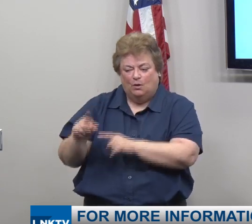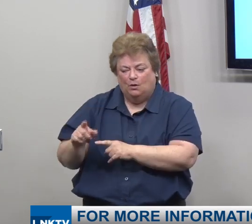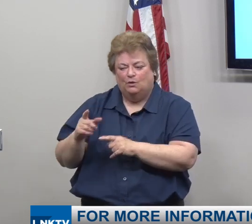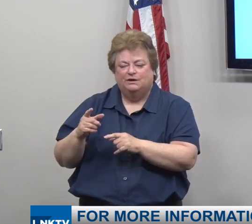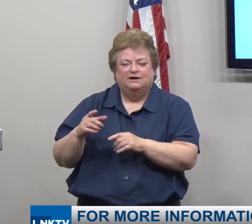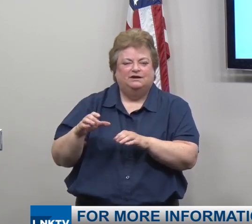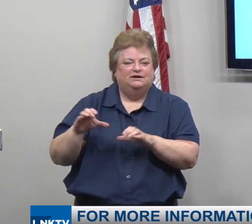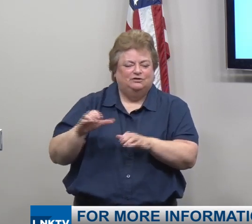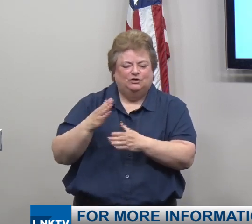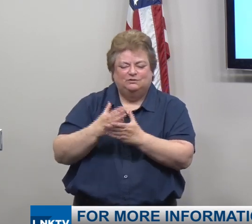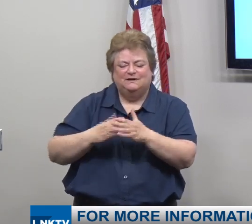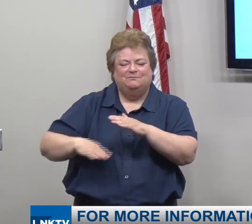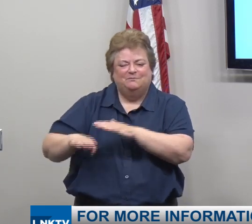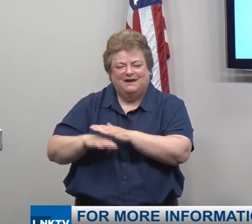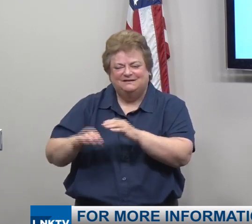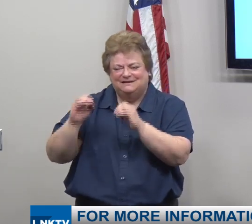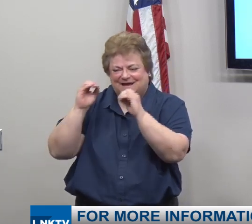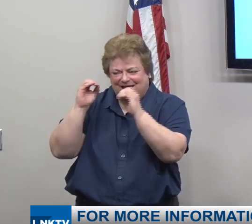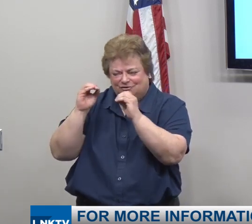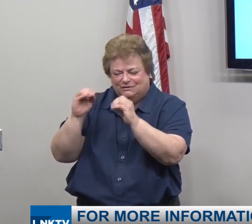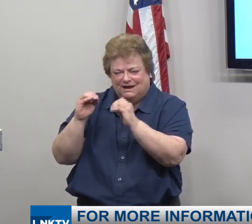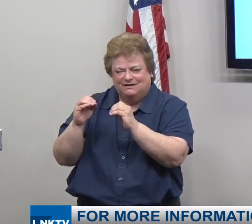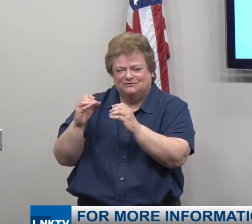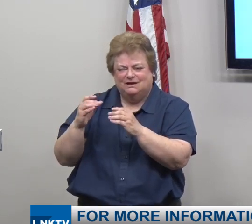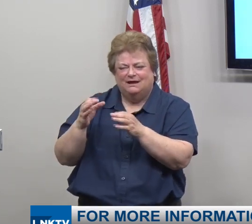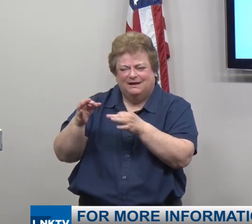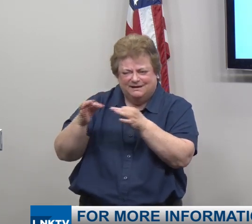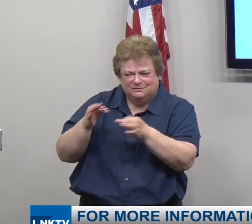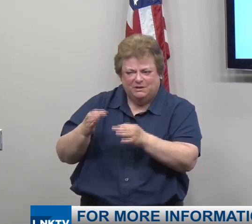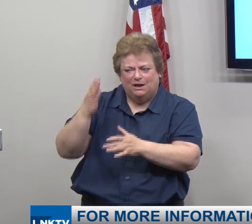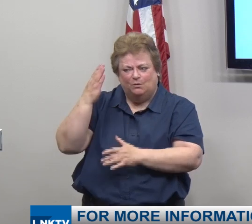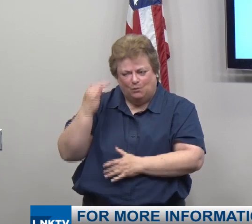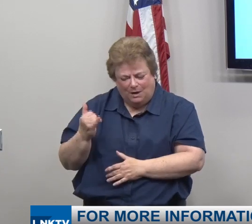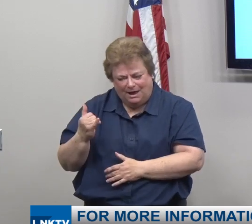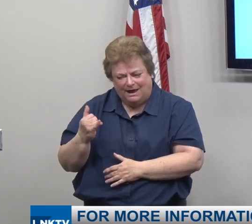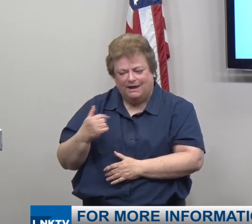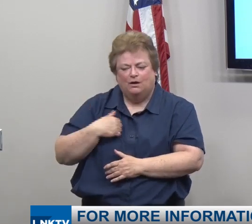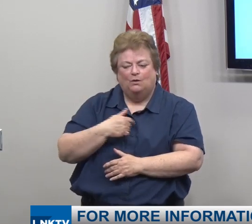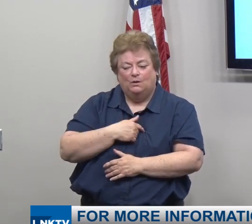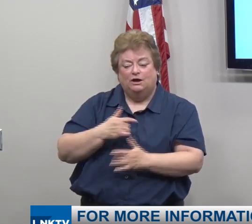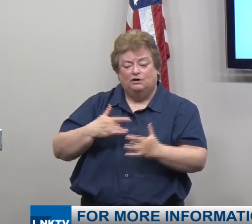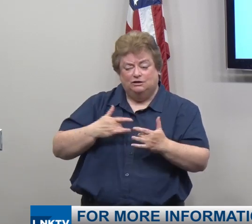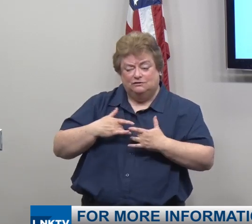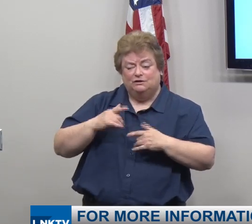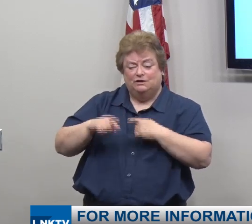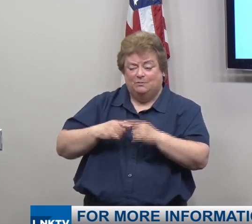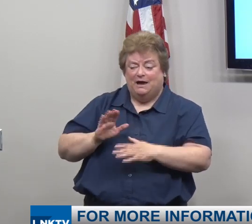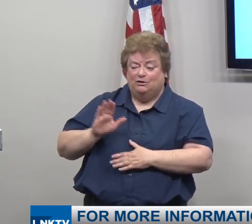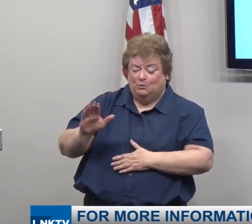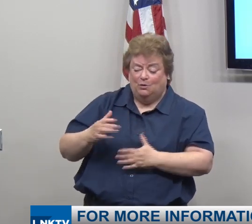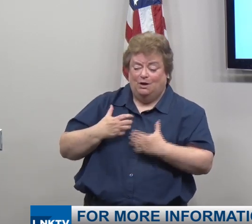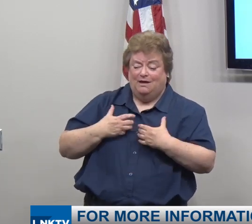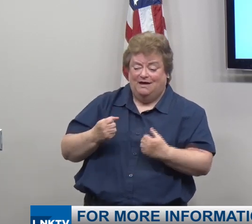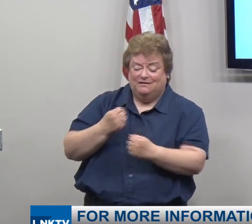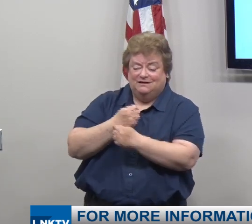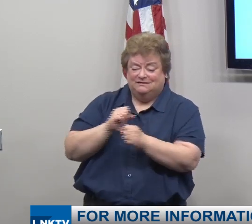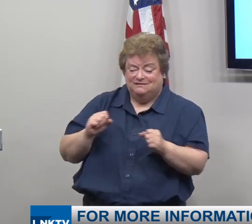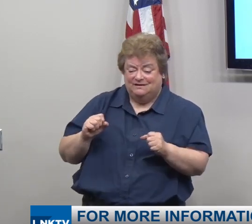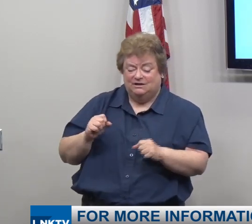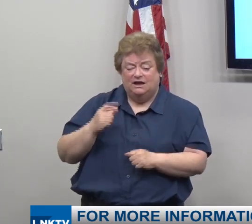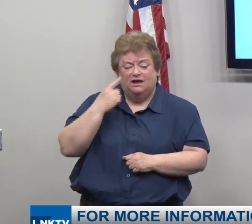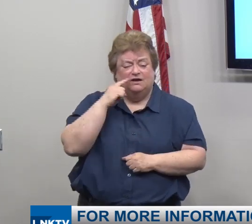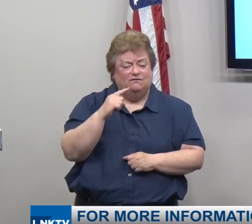some basic education and tell people why. It's really the concern about their health and safety. And as far as the